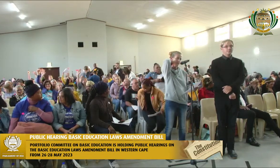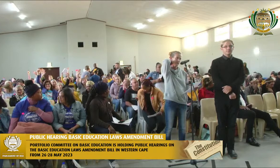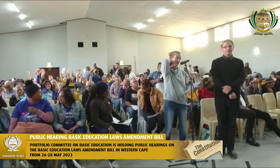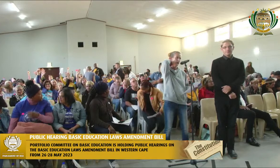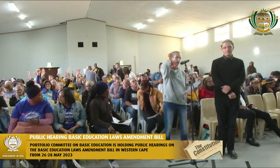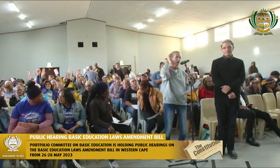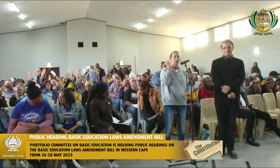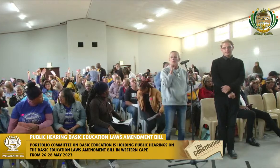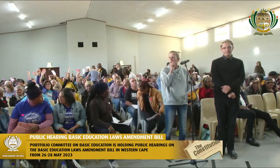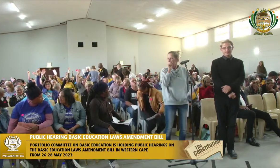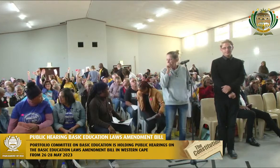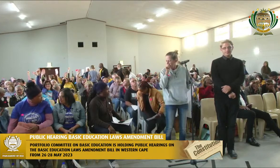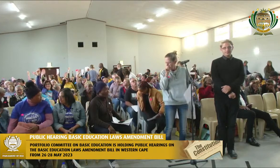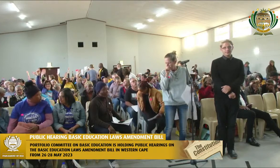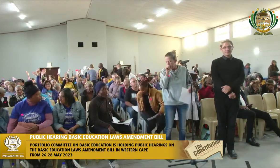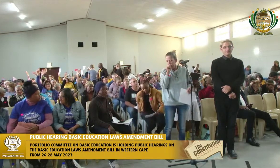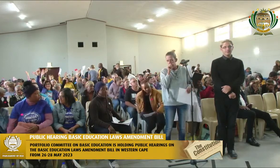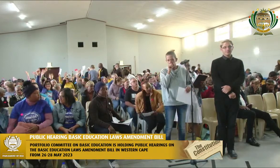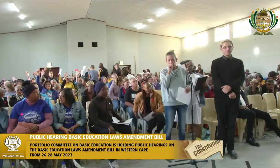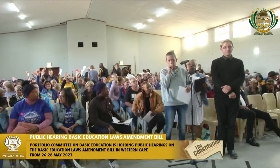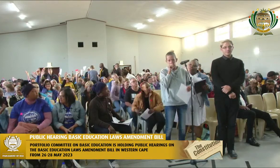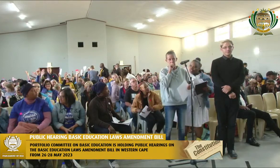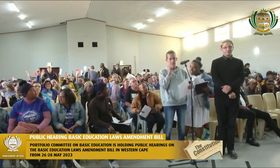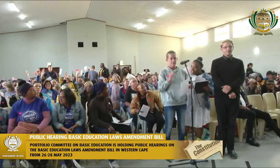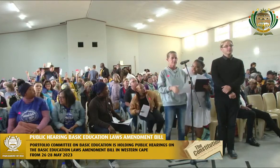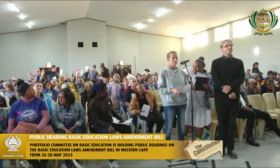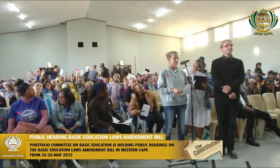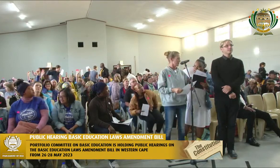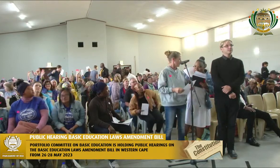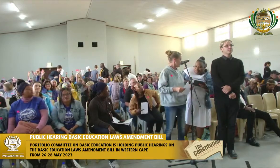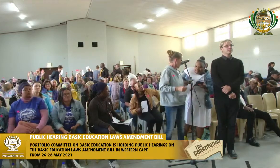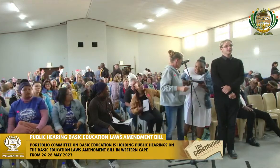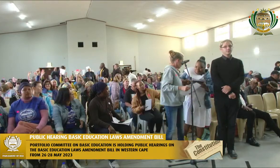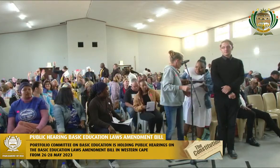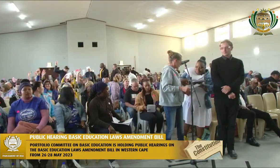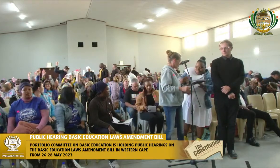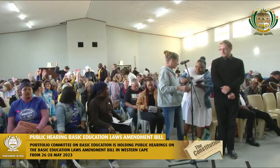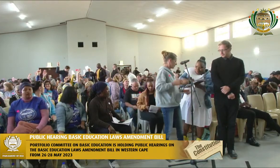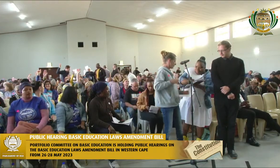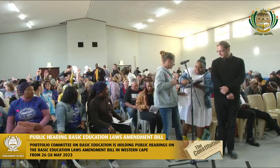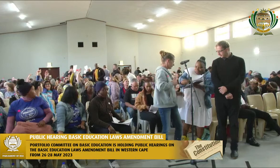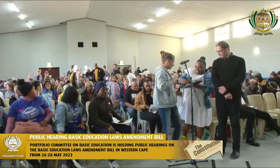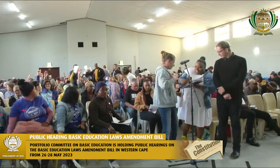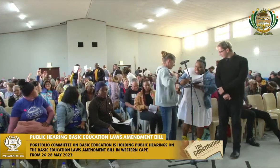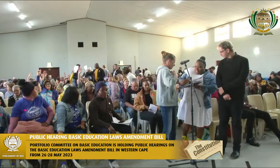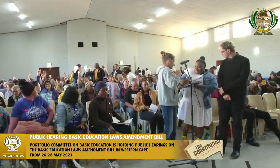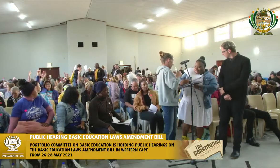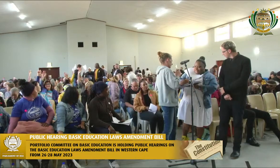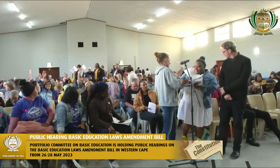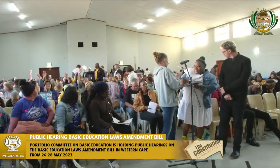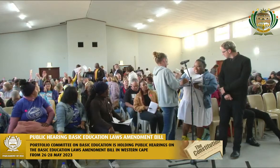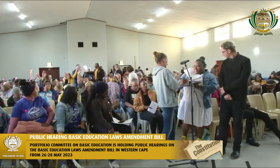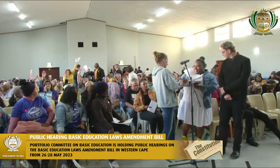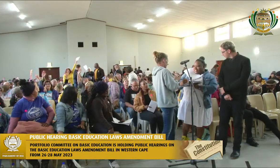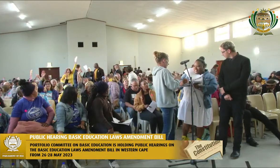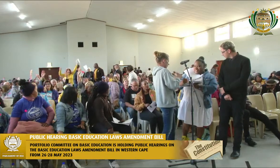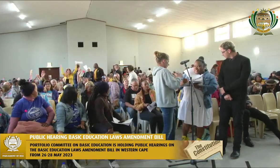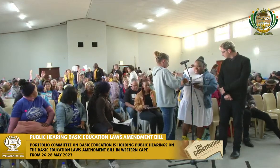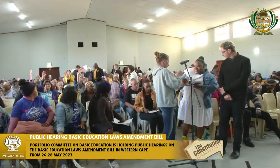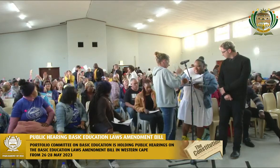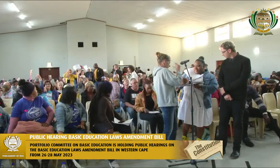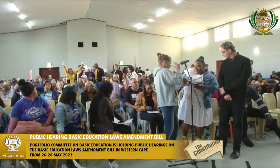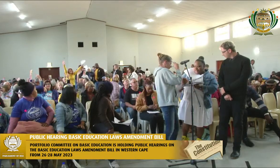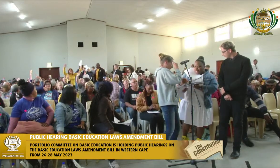You. You looking at the back, sunglasses? And you, ma'am?